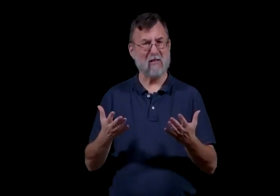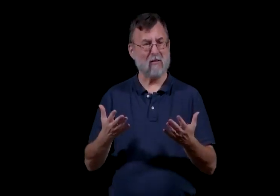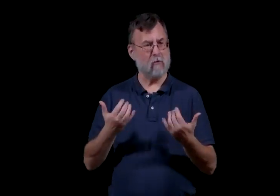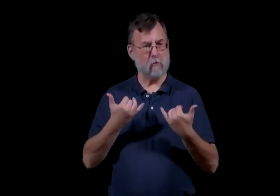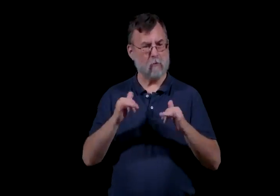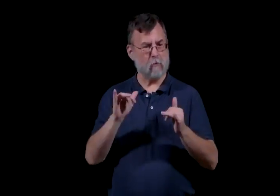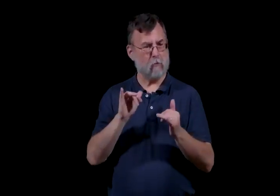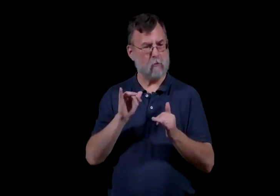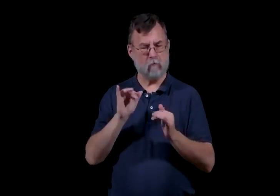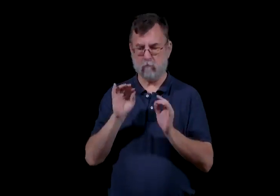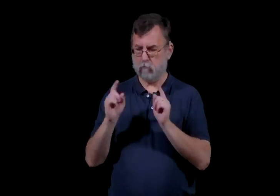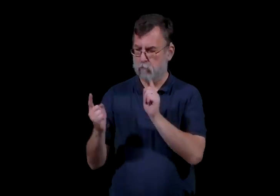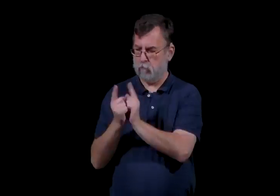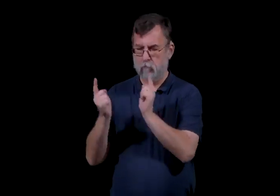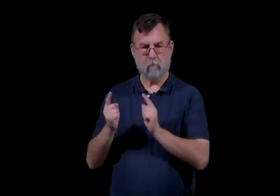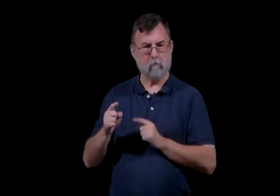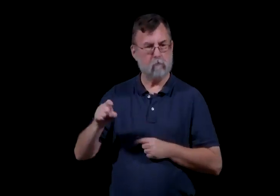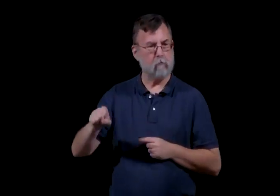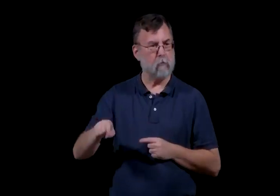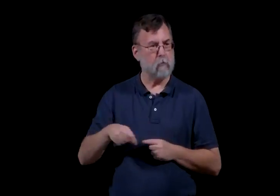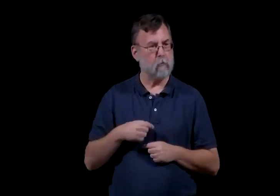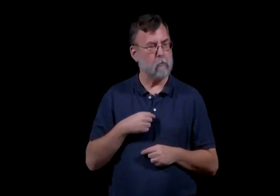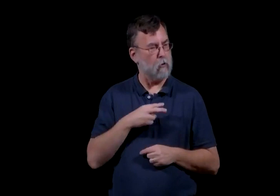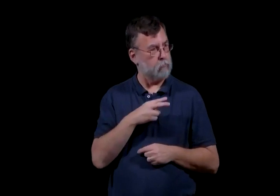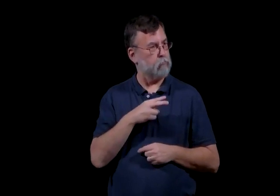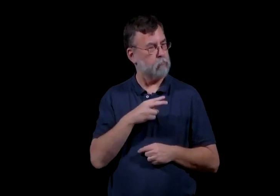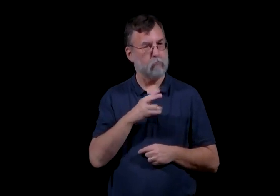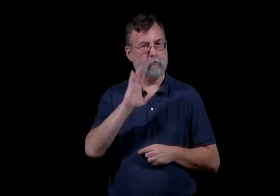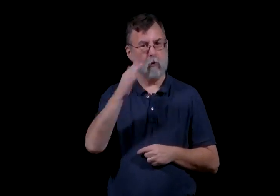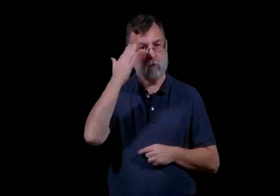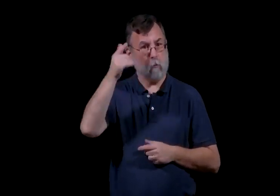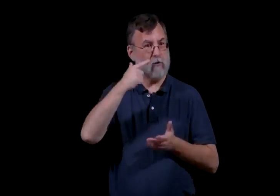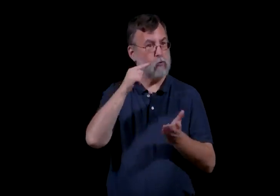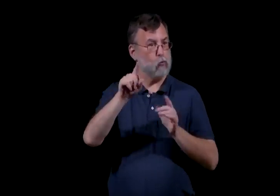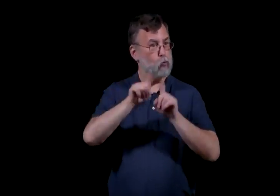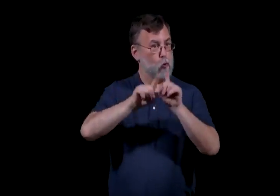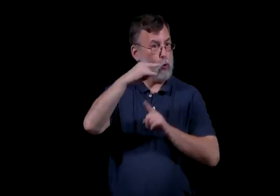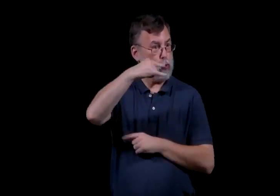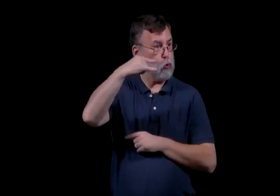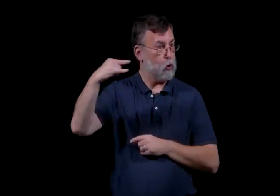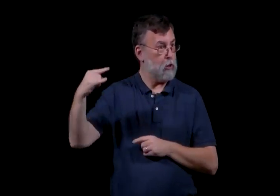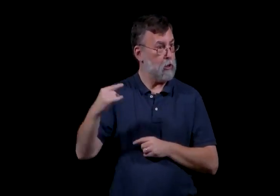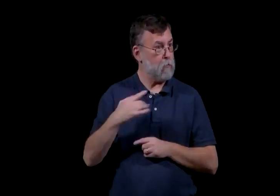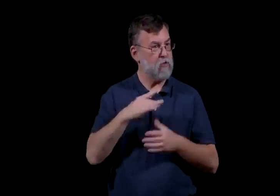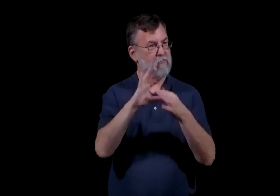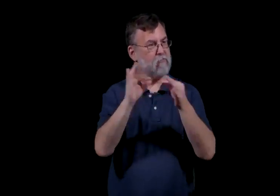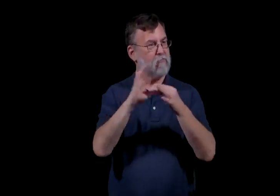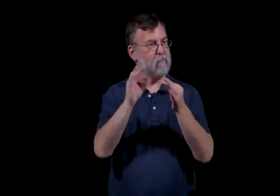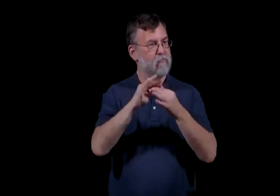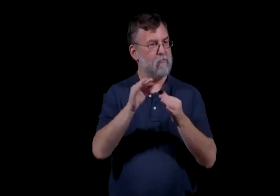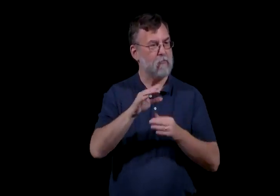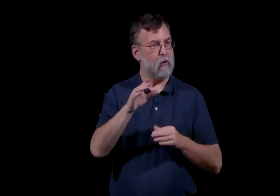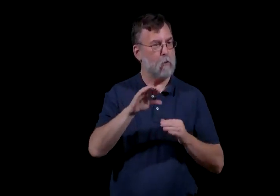So we need many things, but he always meets our need. And again, this is from Star